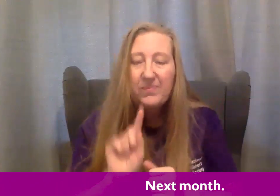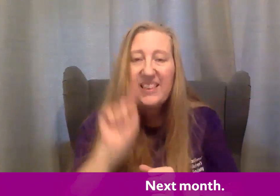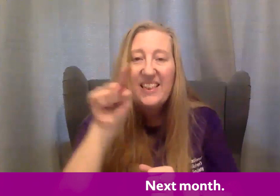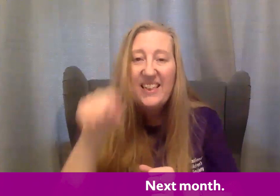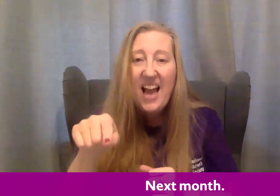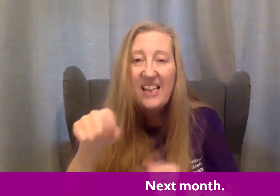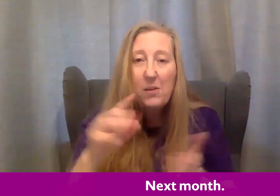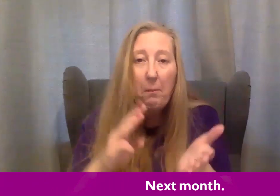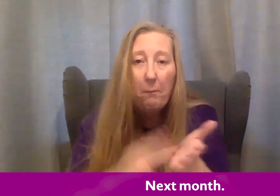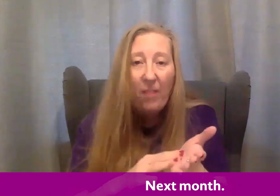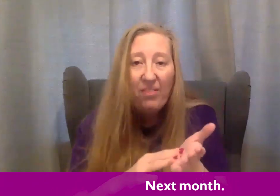Next month.